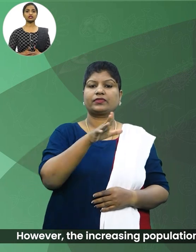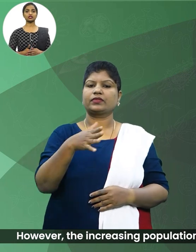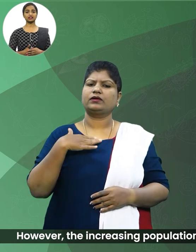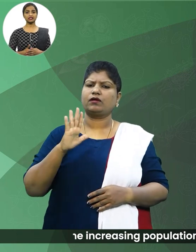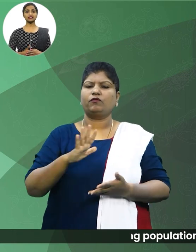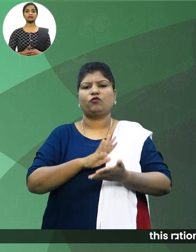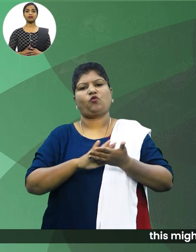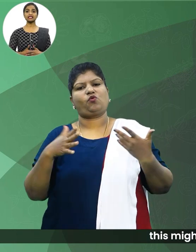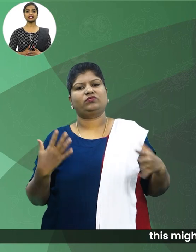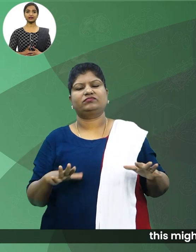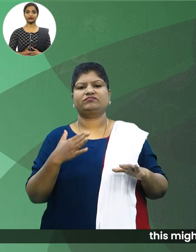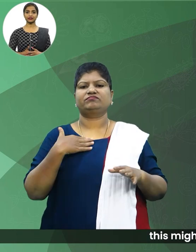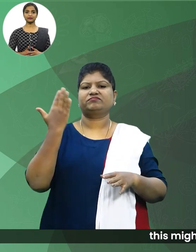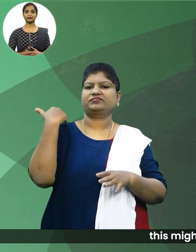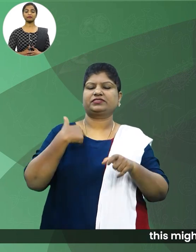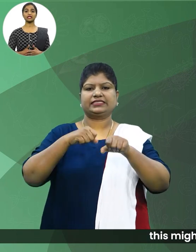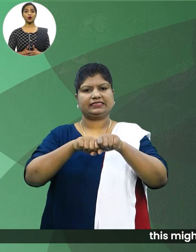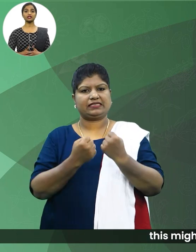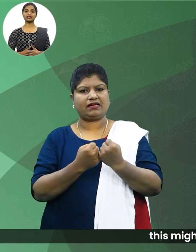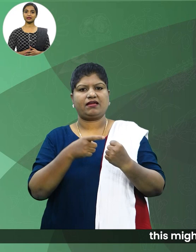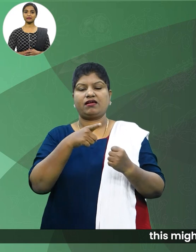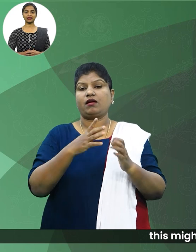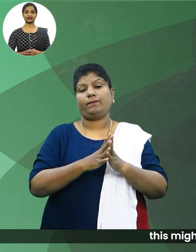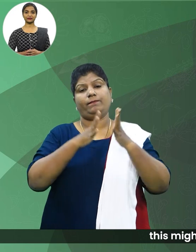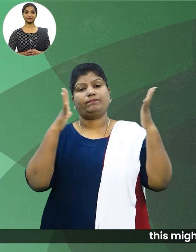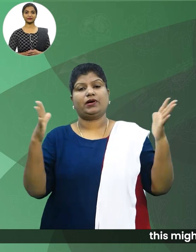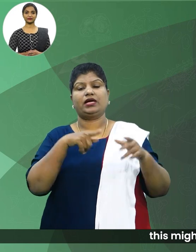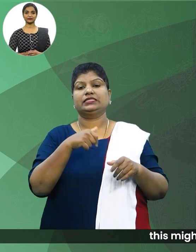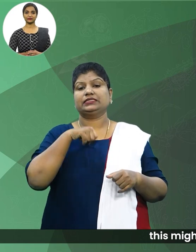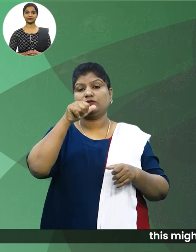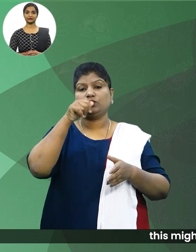damaged this mighty river beyond repair.